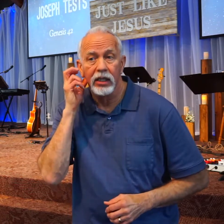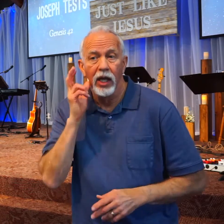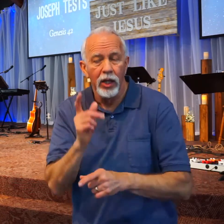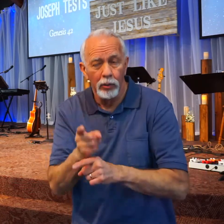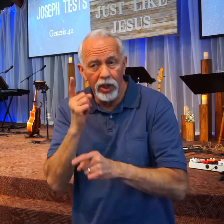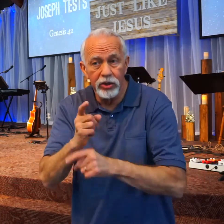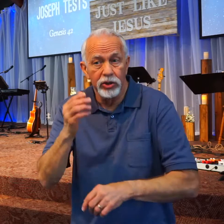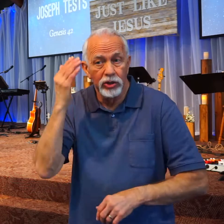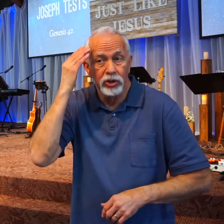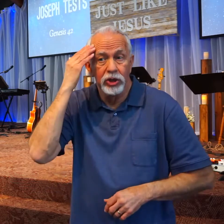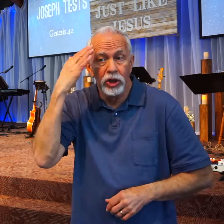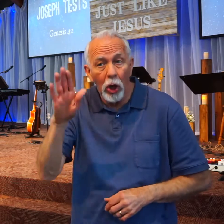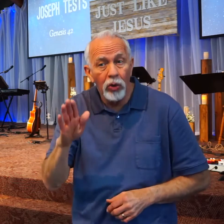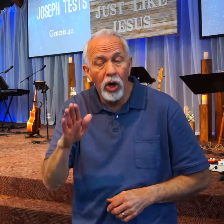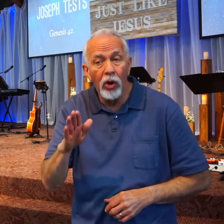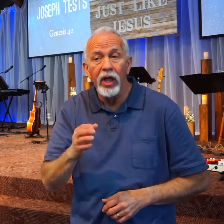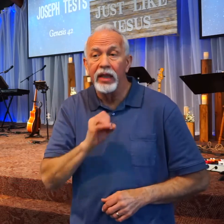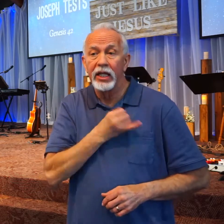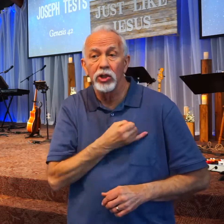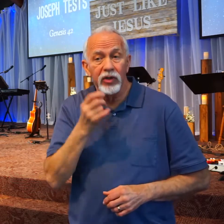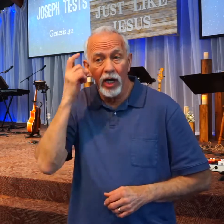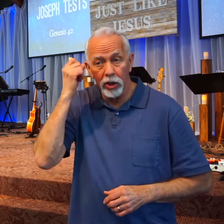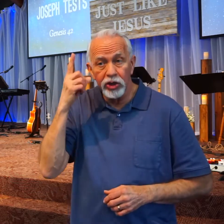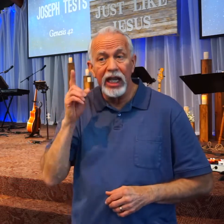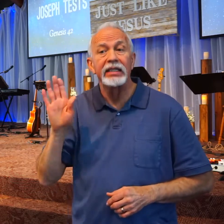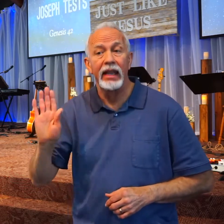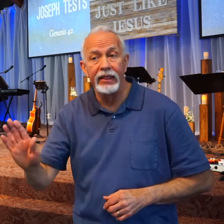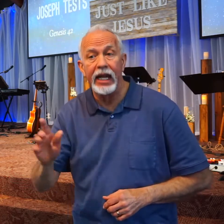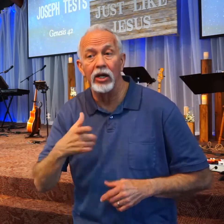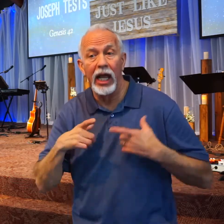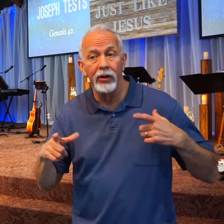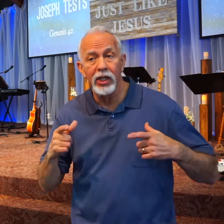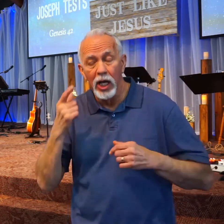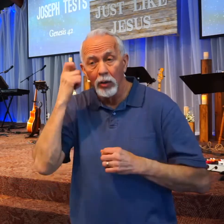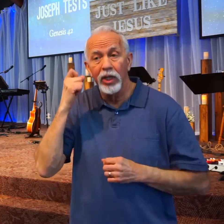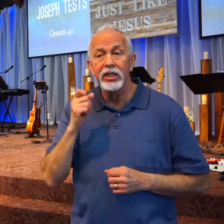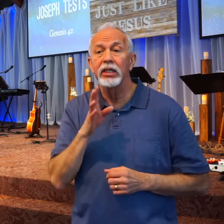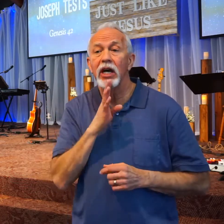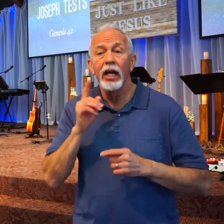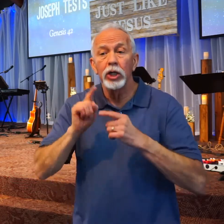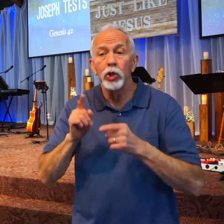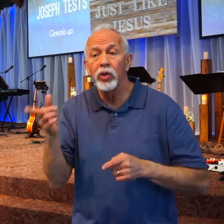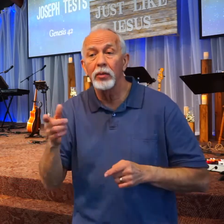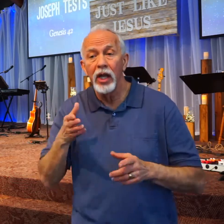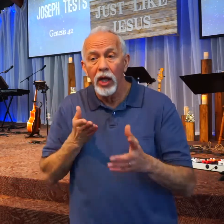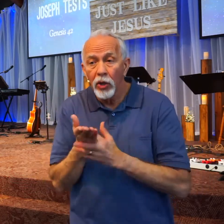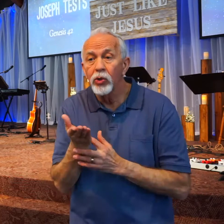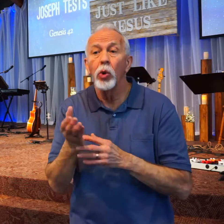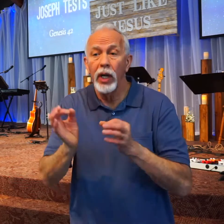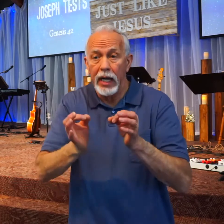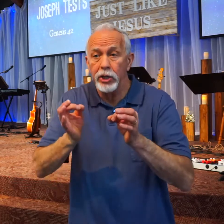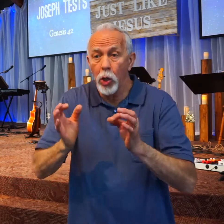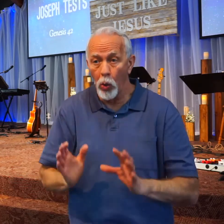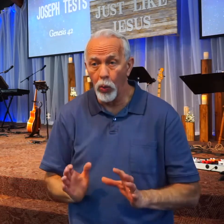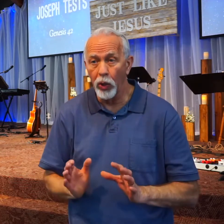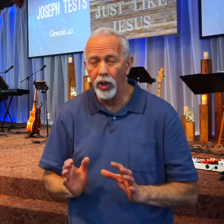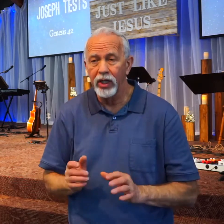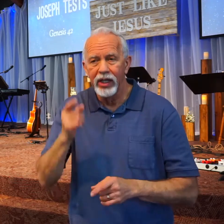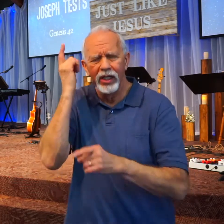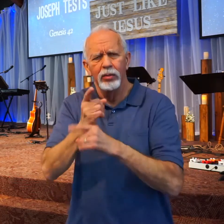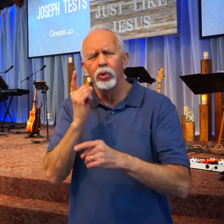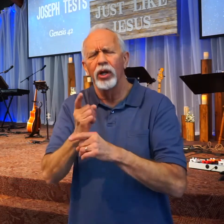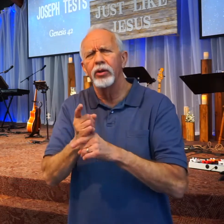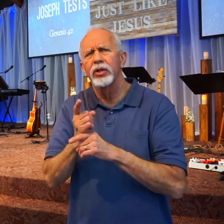he understands their language because he has been speaking to them through an interpreter. And the brothers over here